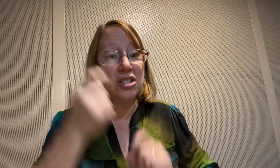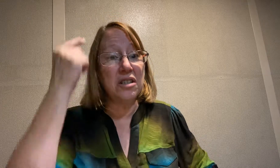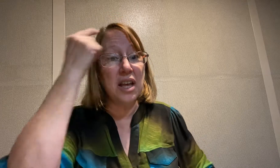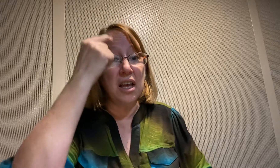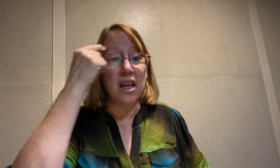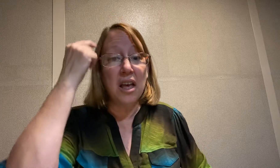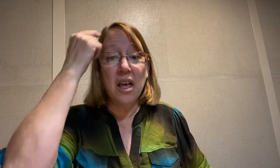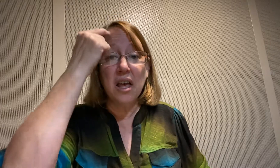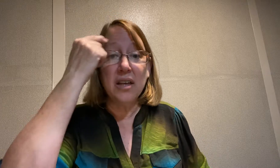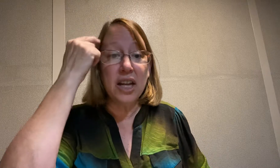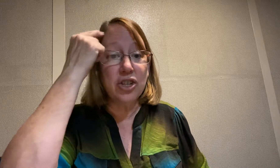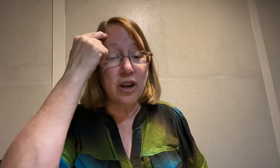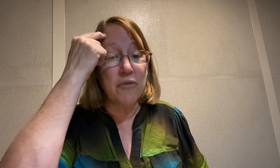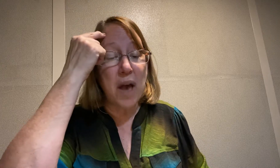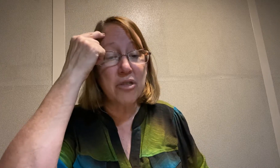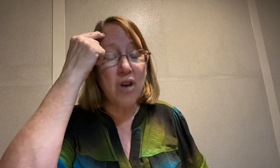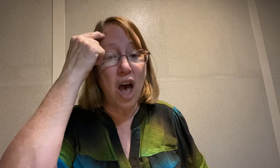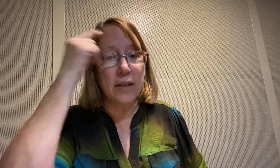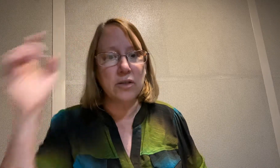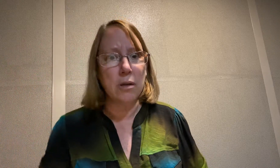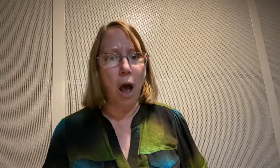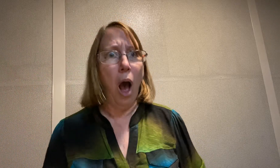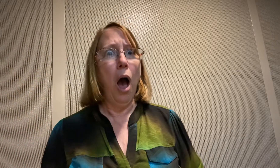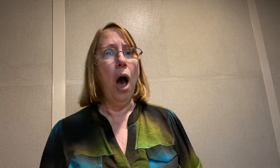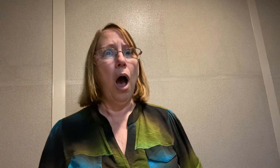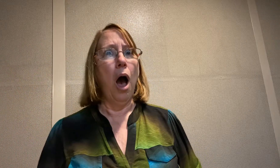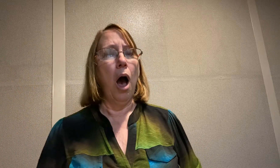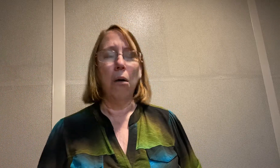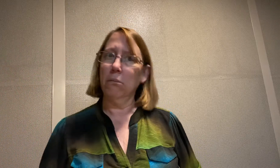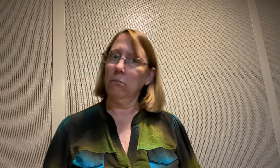the nature of my thoughts.